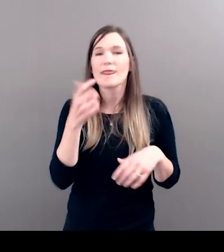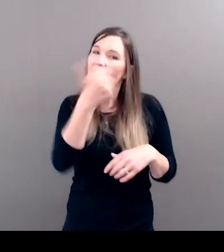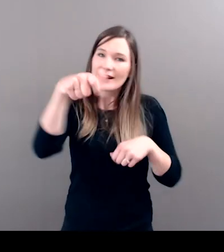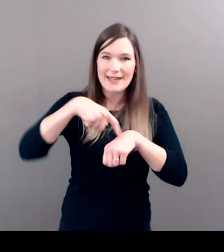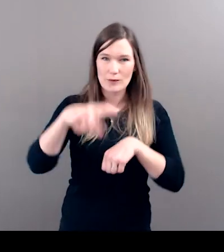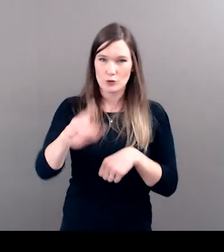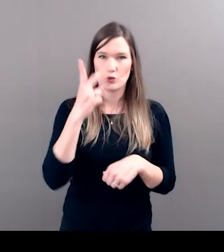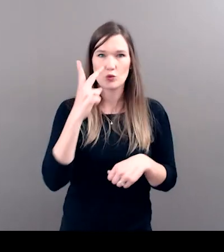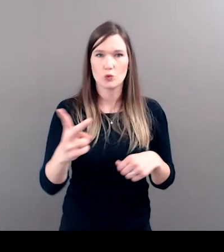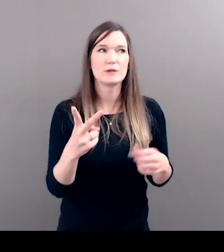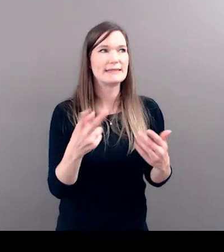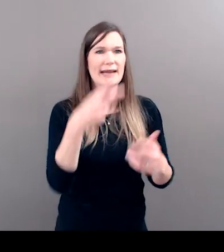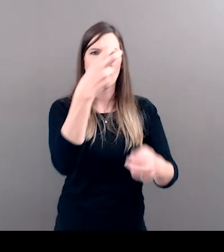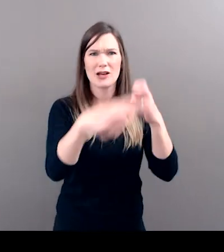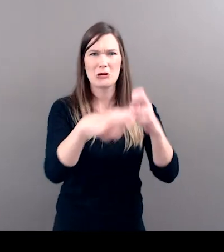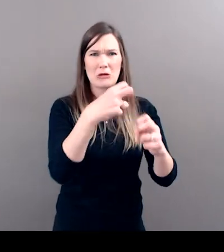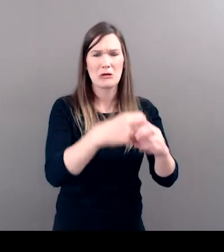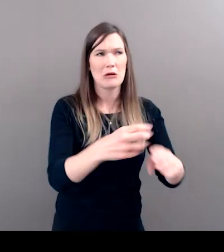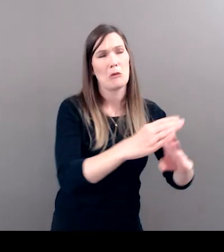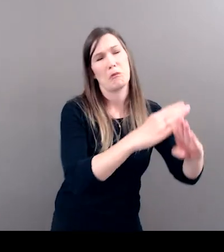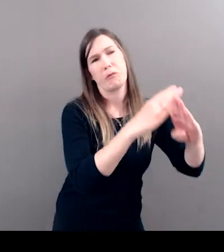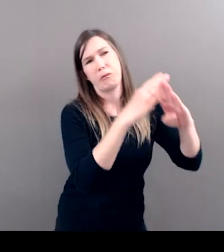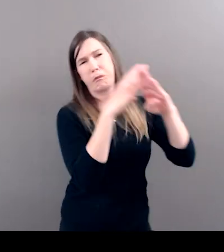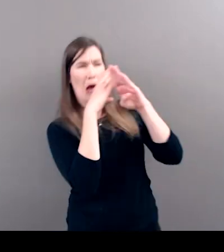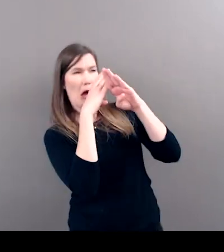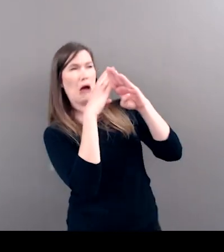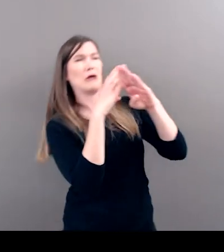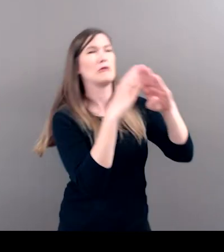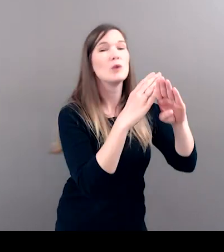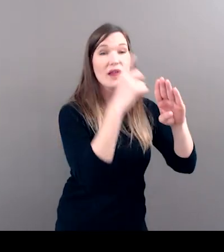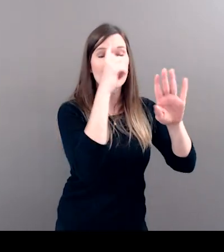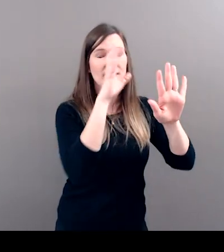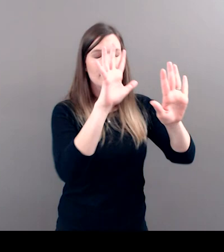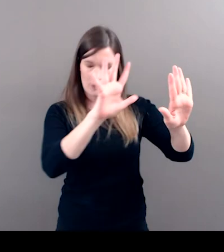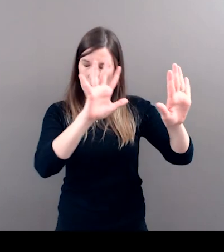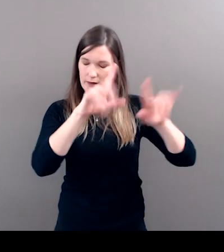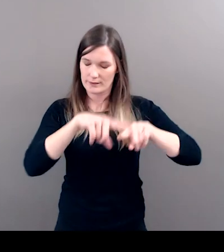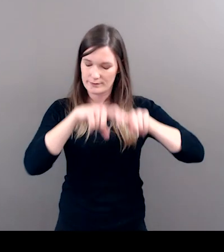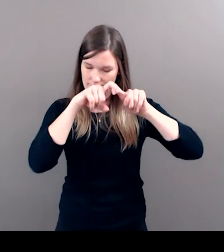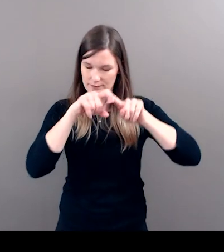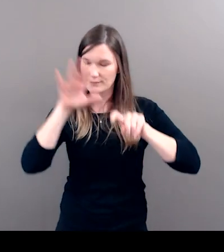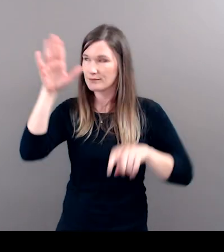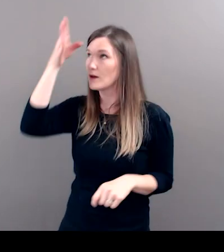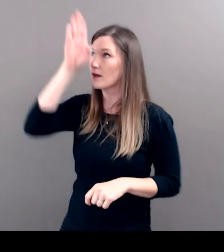this big giant, stop back and go, step back and go, okay, by faith, God, show me what you see.